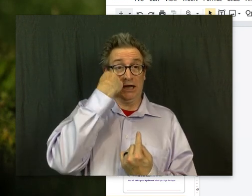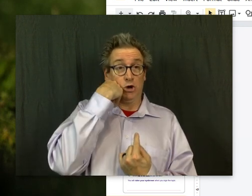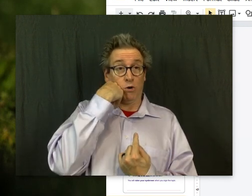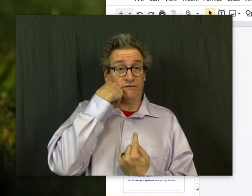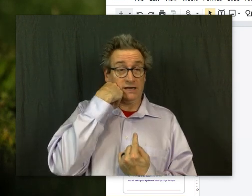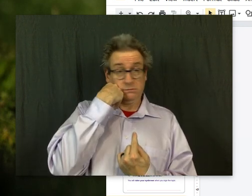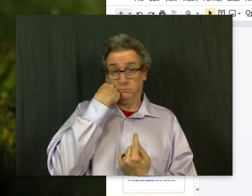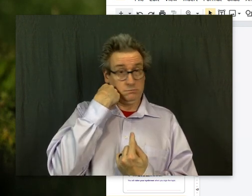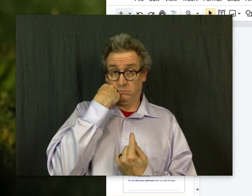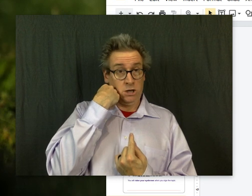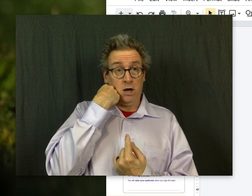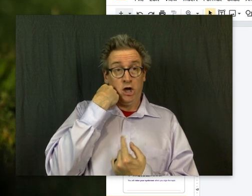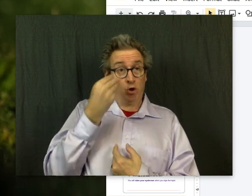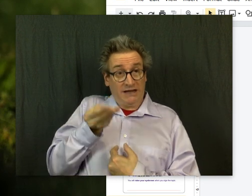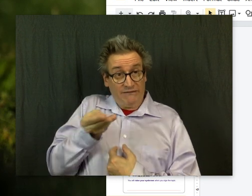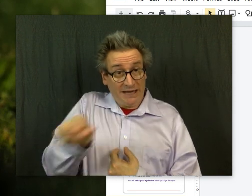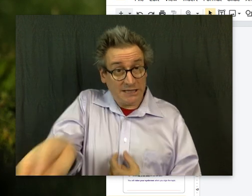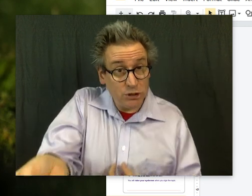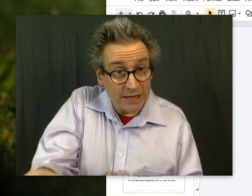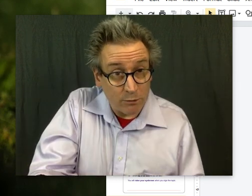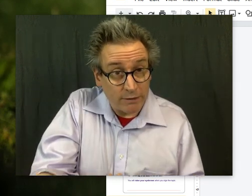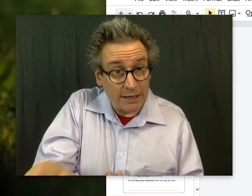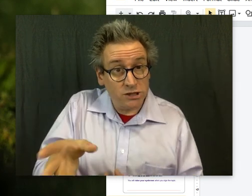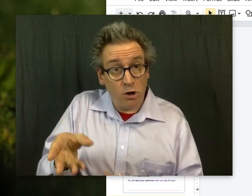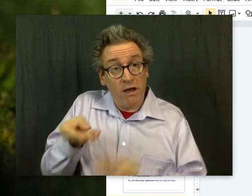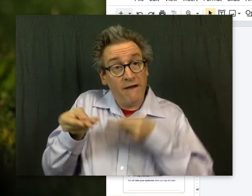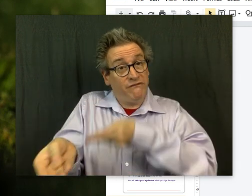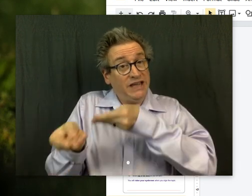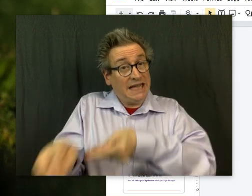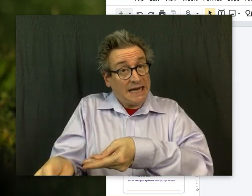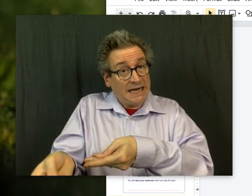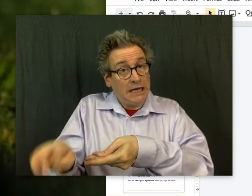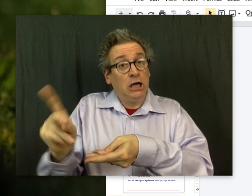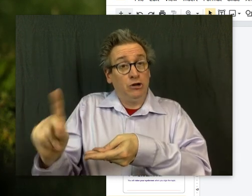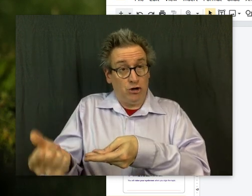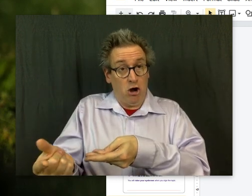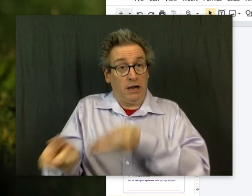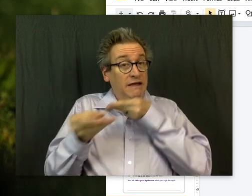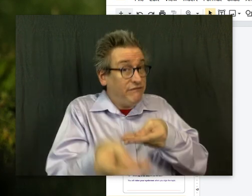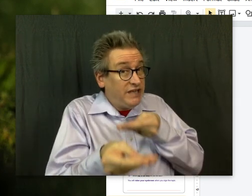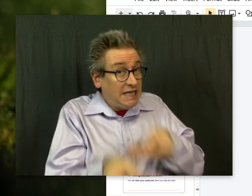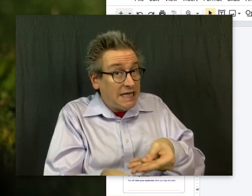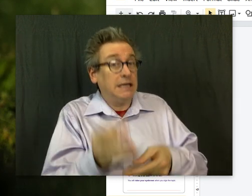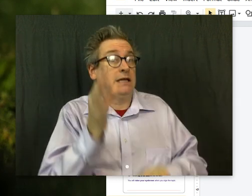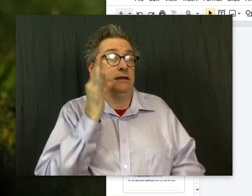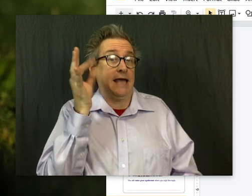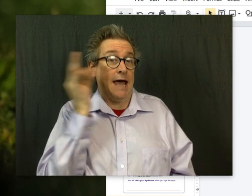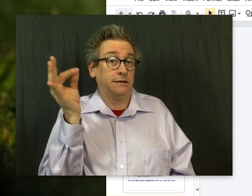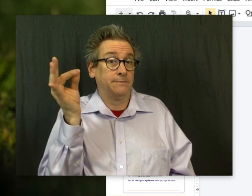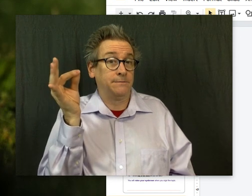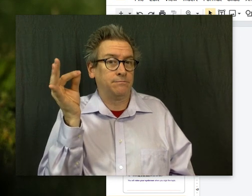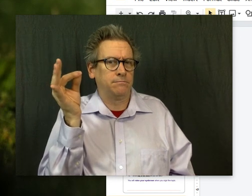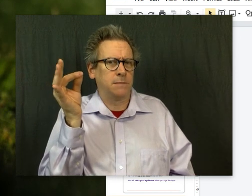going in your face. You're giving it to the animal, right? So feed the dog. Feed the